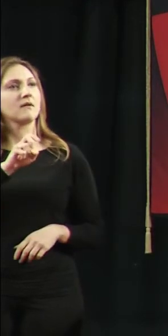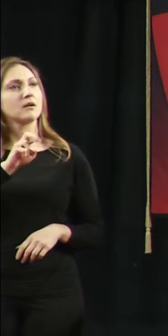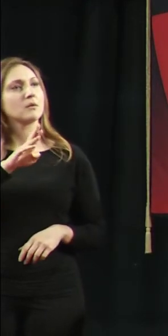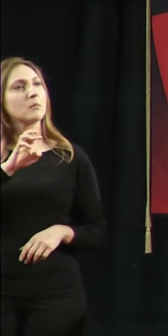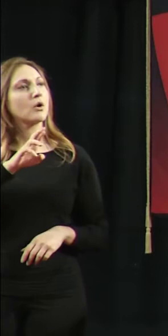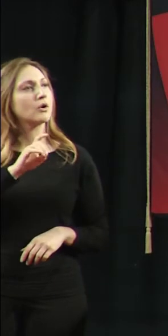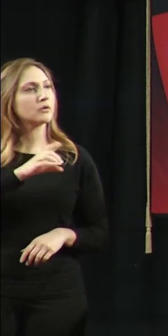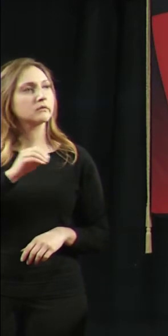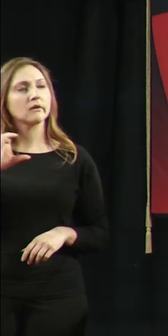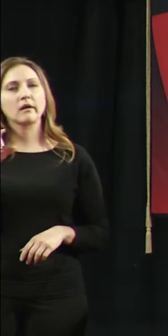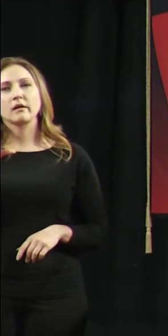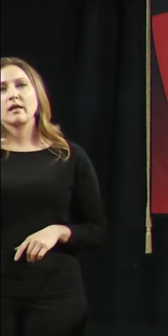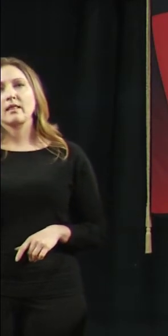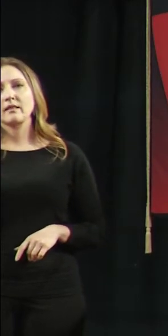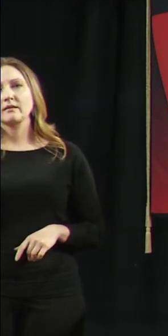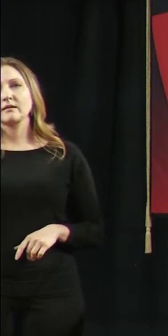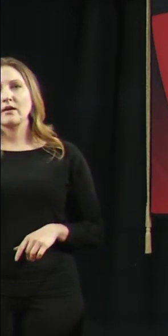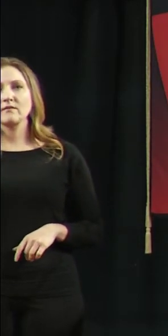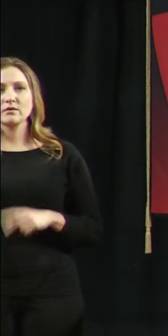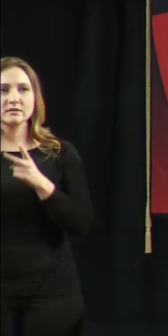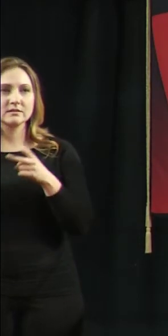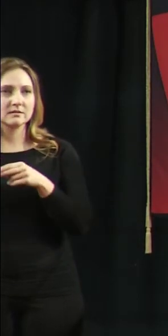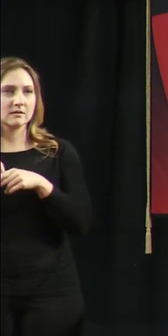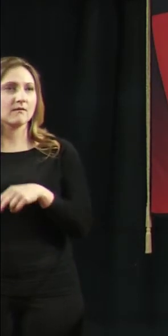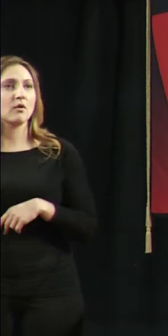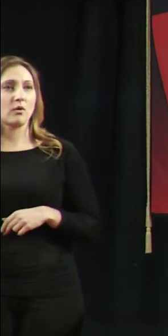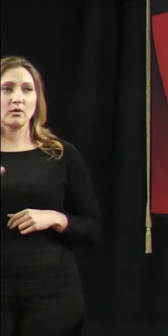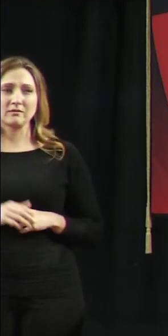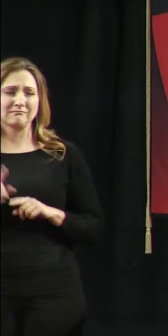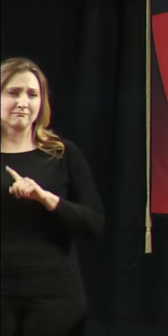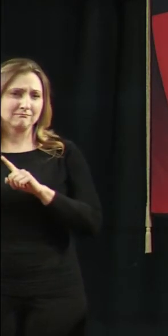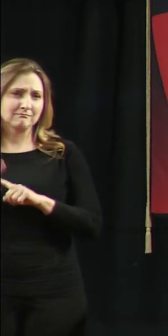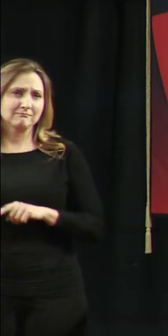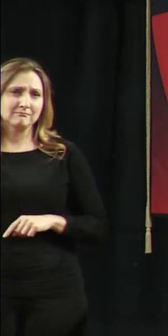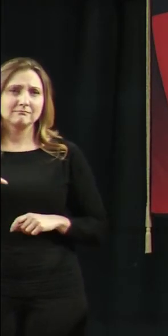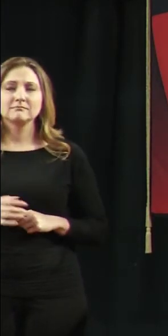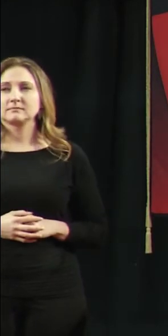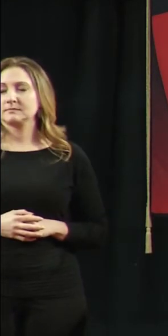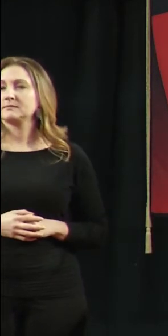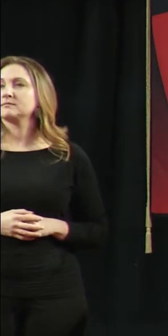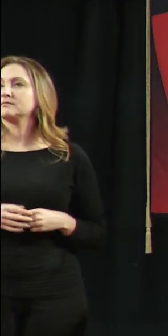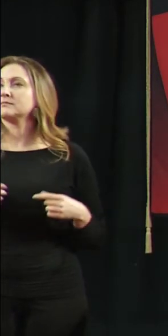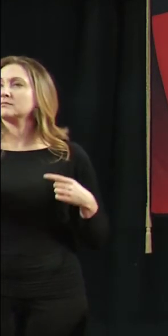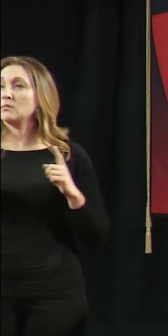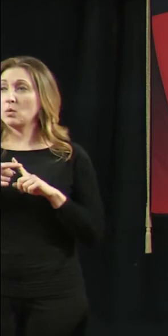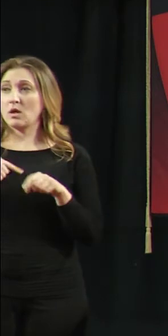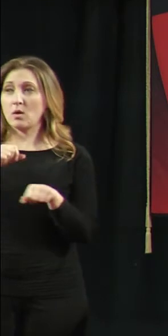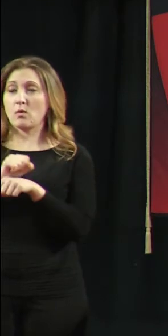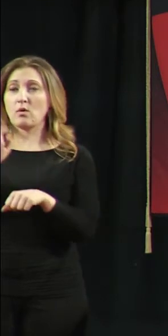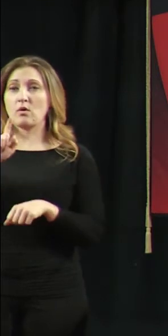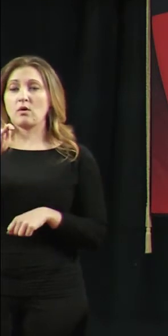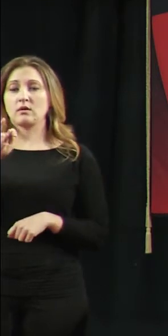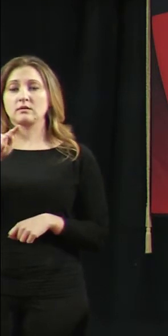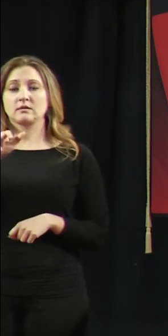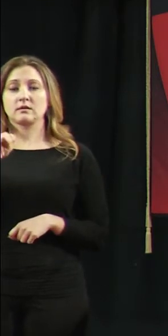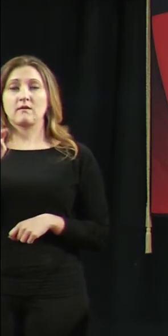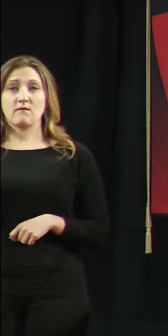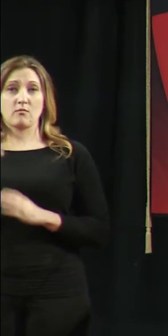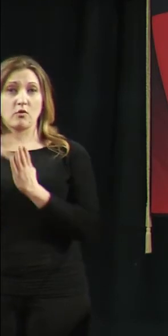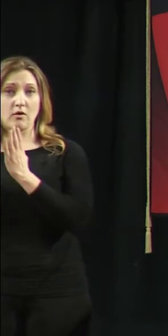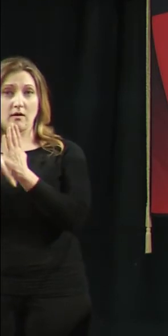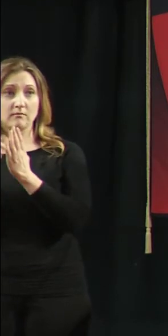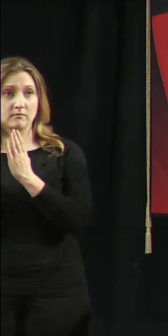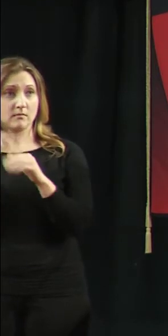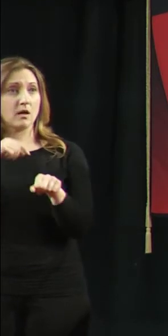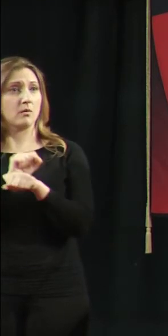from Cape Canaveral Air Force Station in Florida. And during my years on the Titan IV program, I had